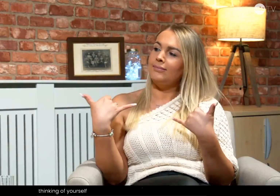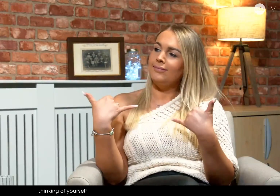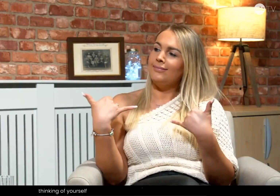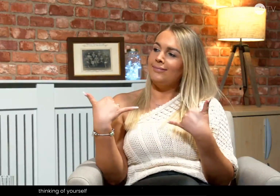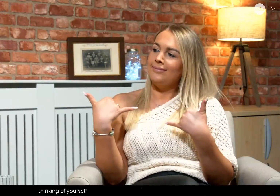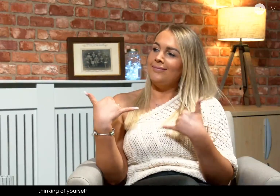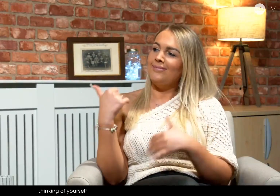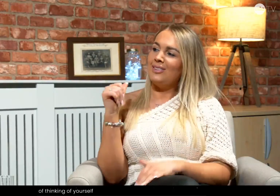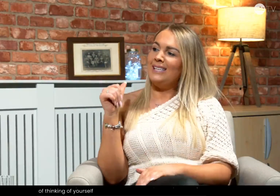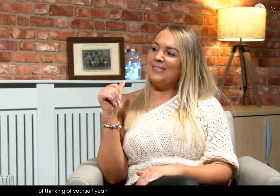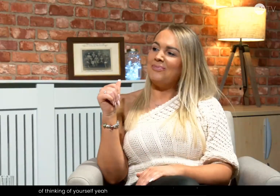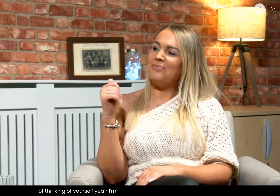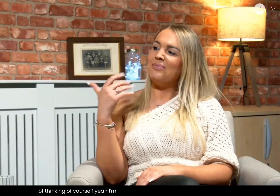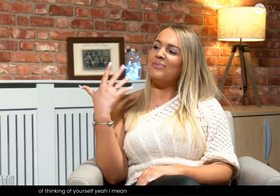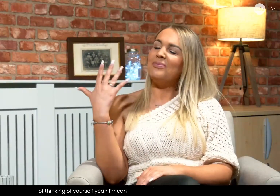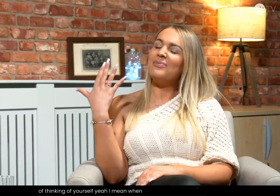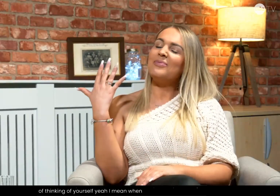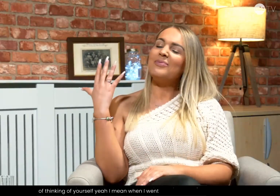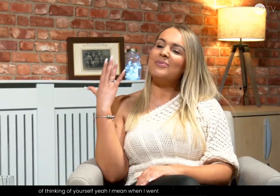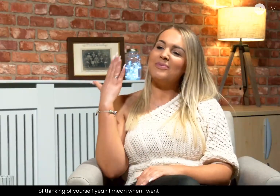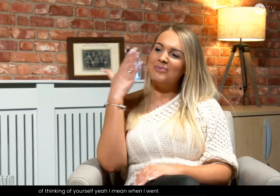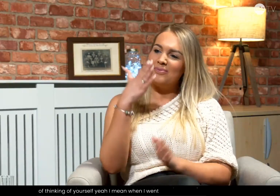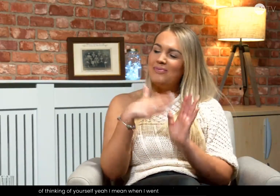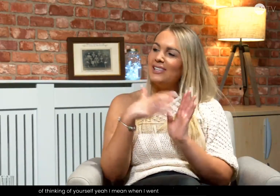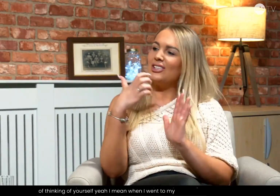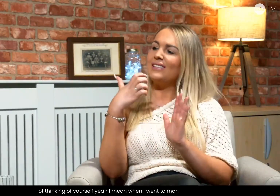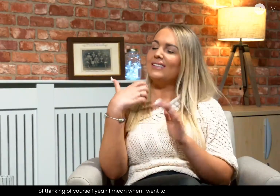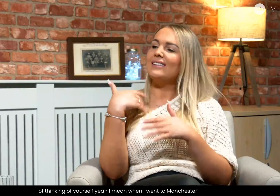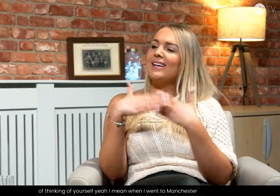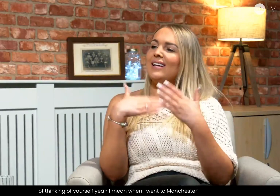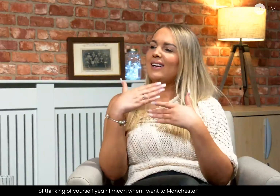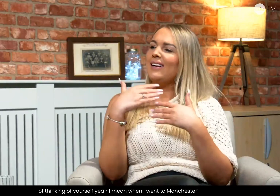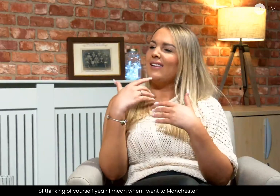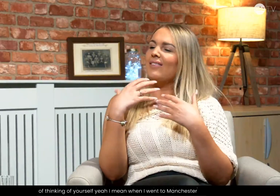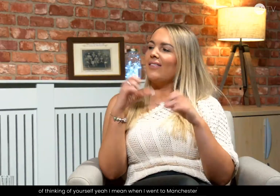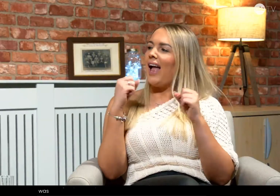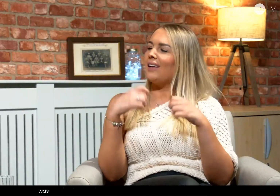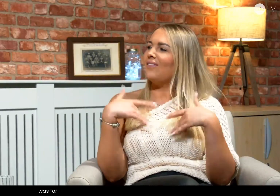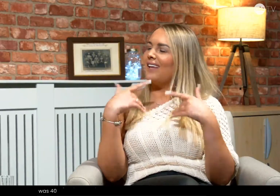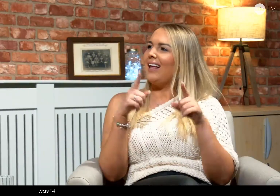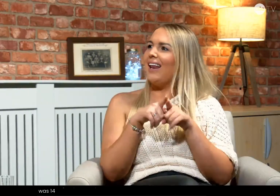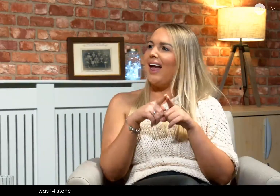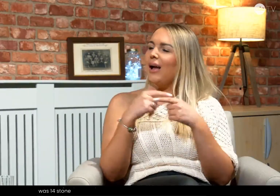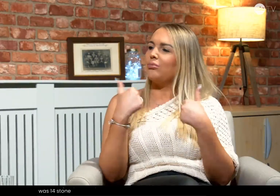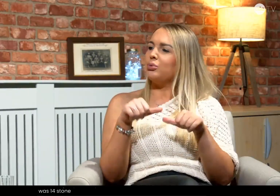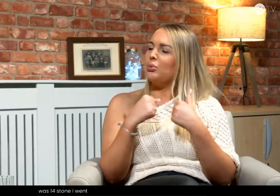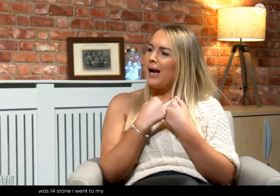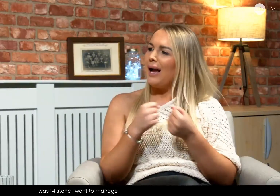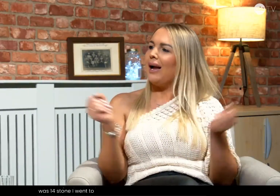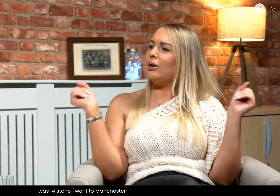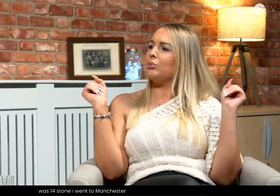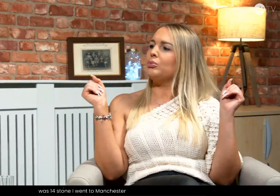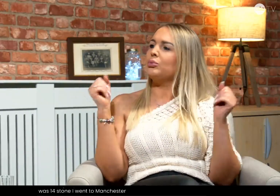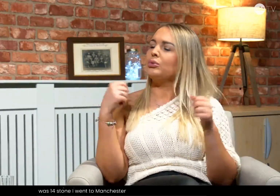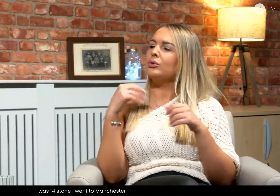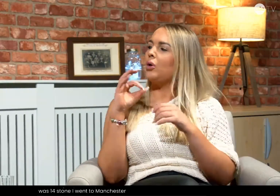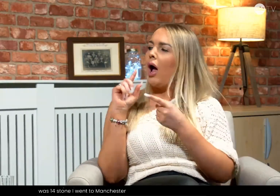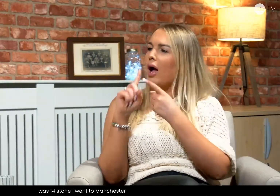when I went to Manchester, I was 14 stone. I went to Manchester and I just felt like that was